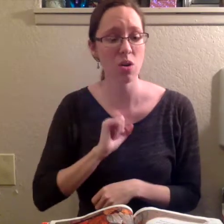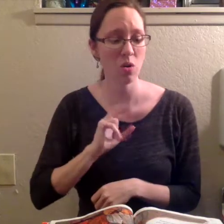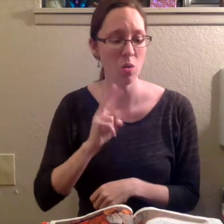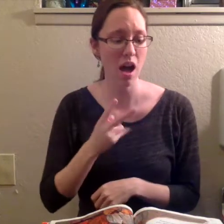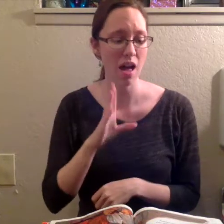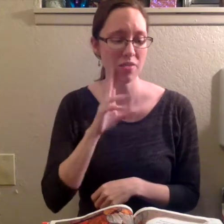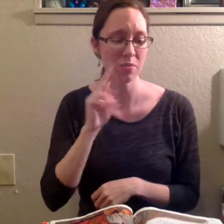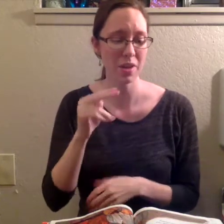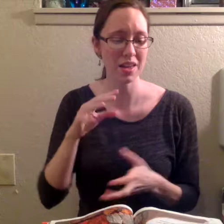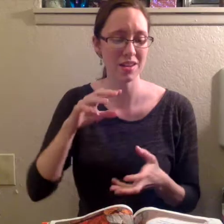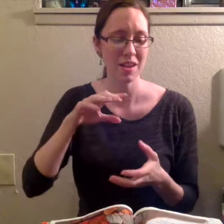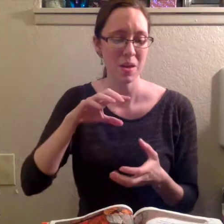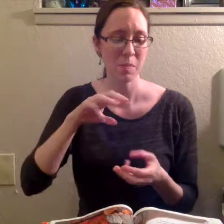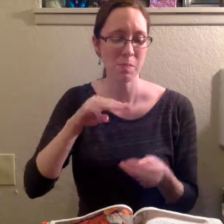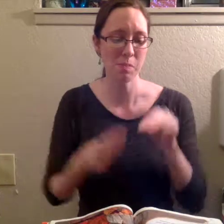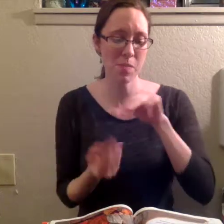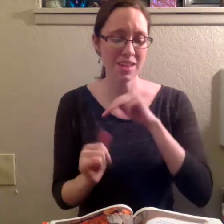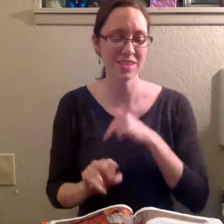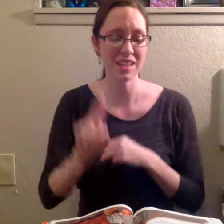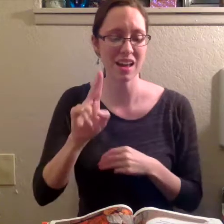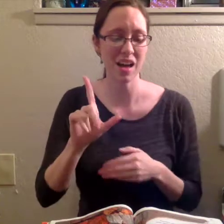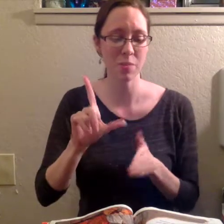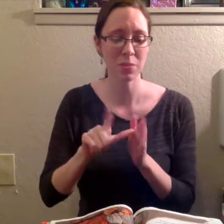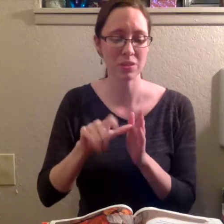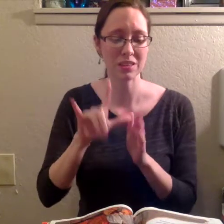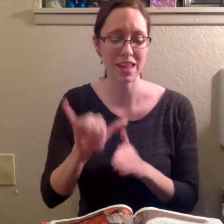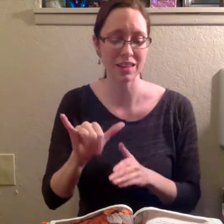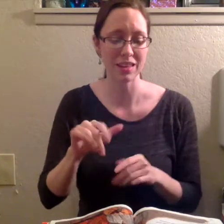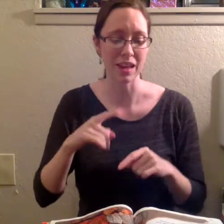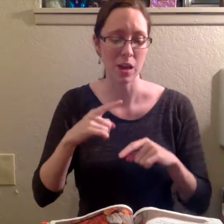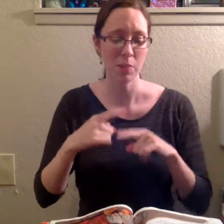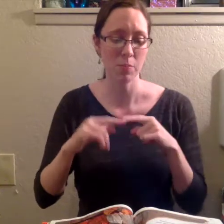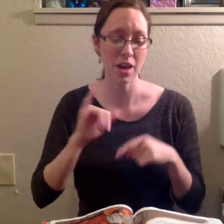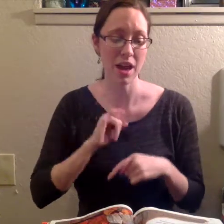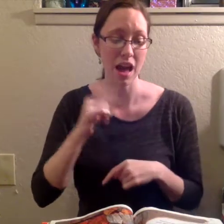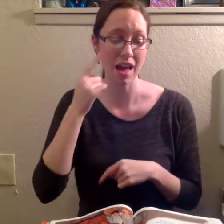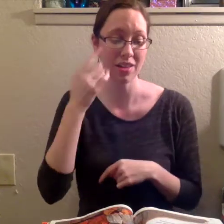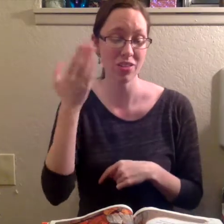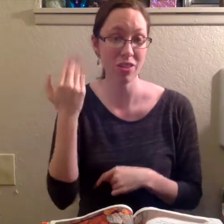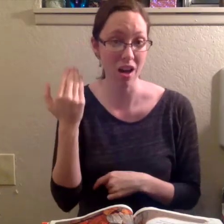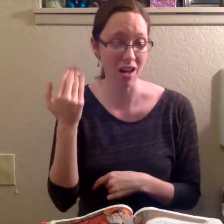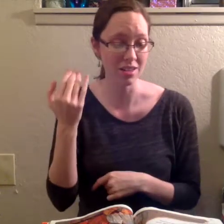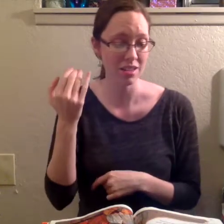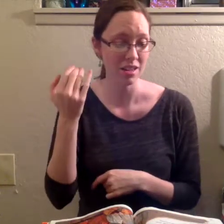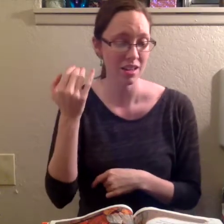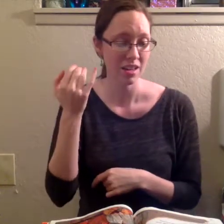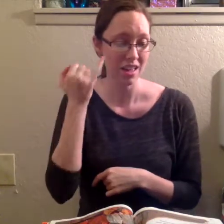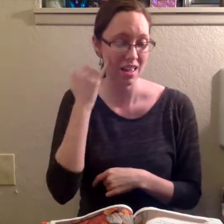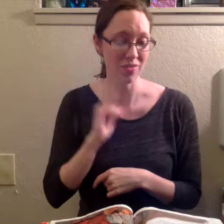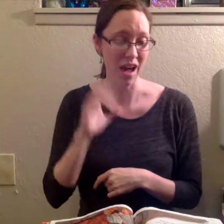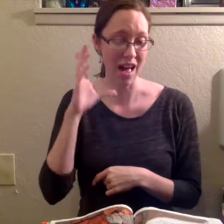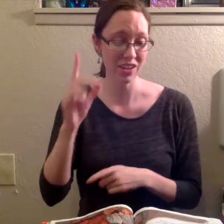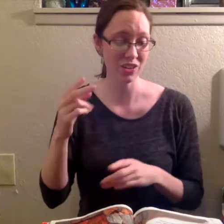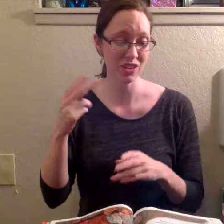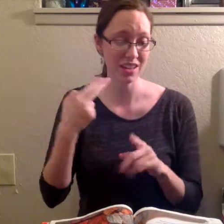know I've been messing up lately, but I thought if I could